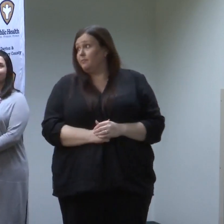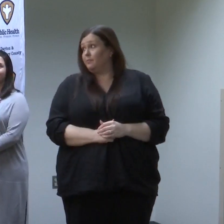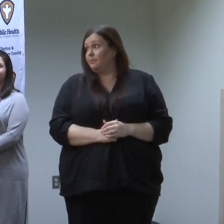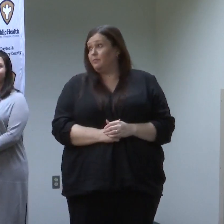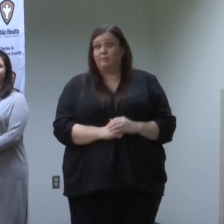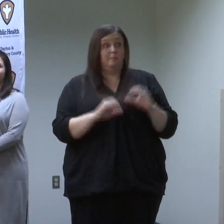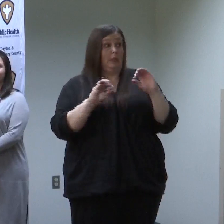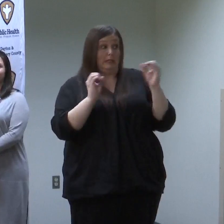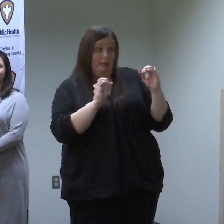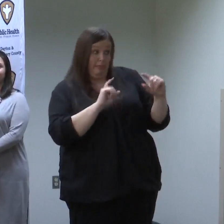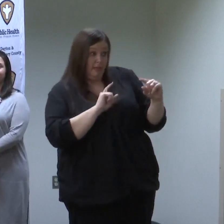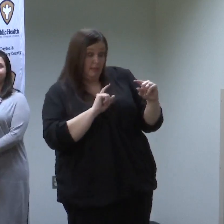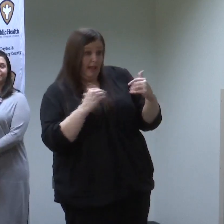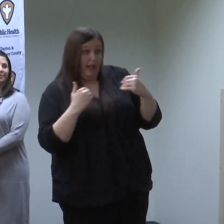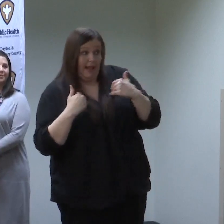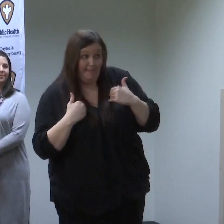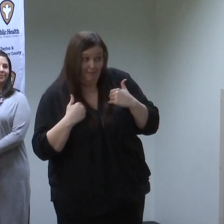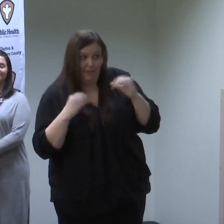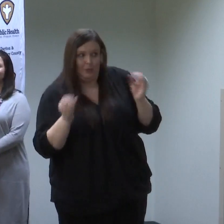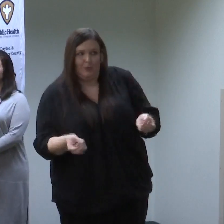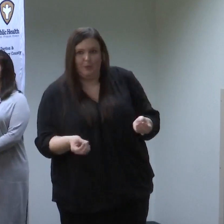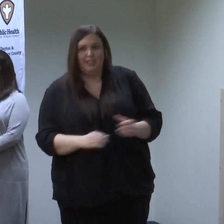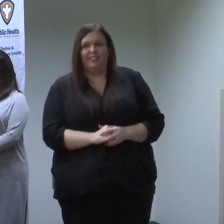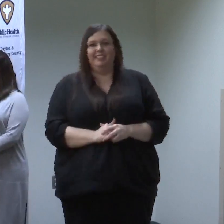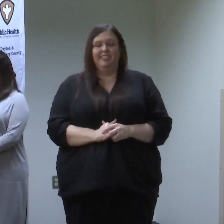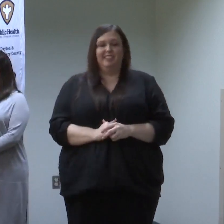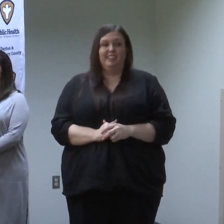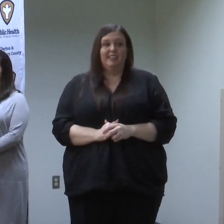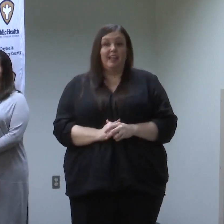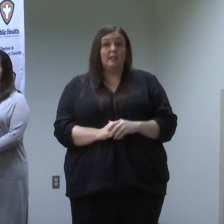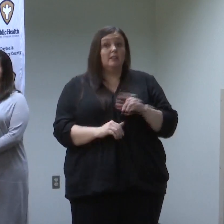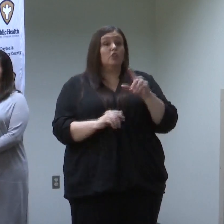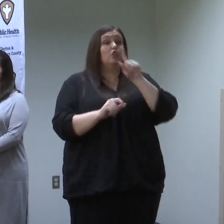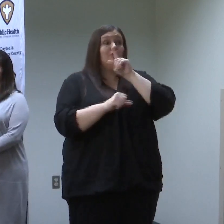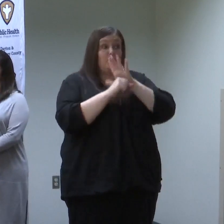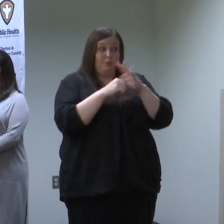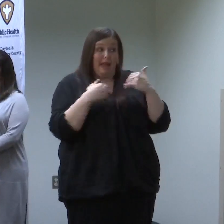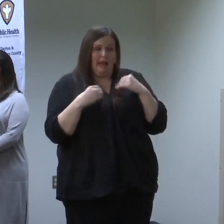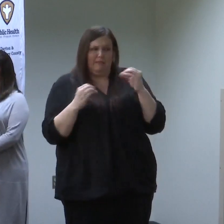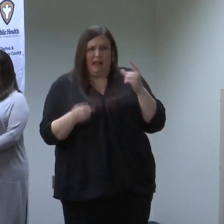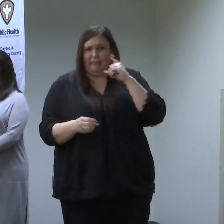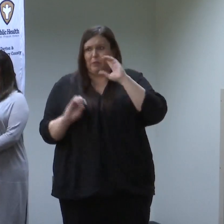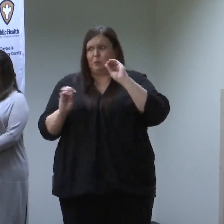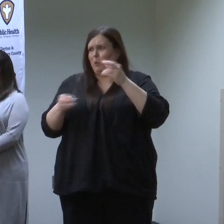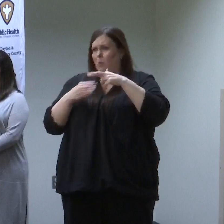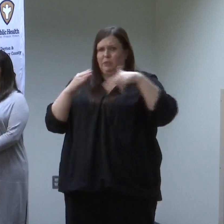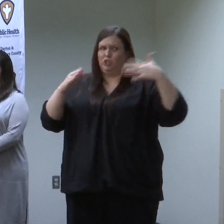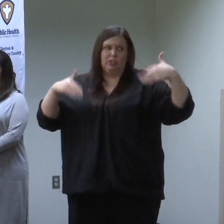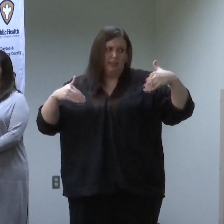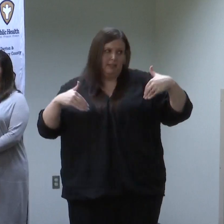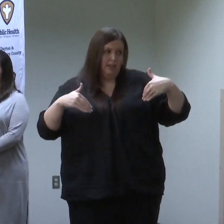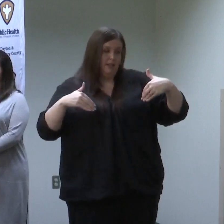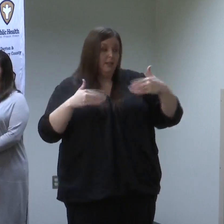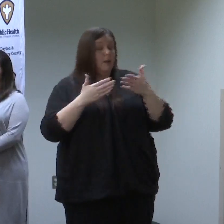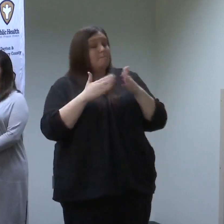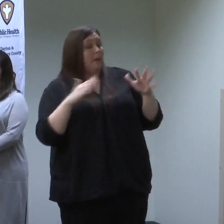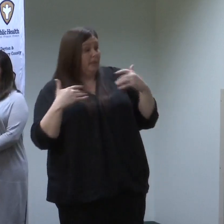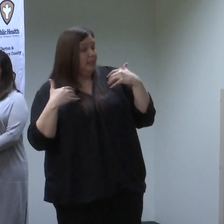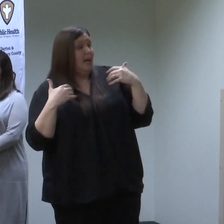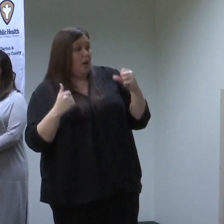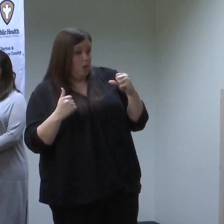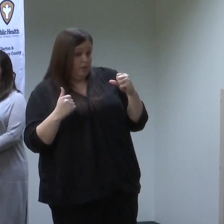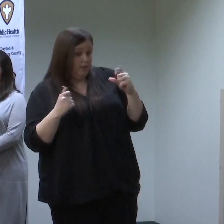yesterday? Nothing positive. Does that help? There are, I don't know if we've got any results back. We would hear public health now is